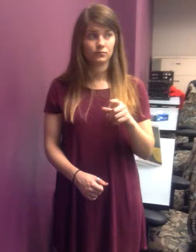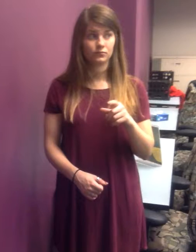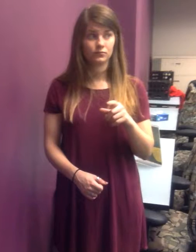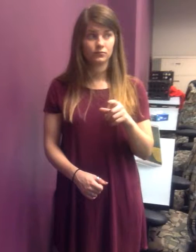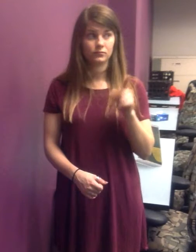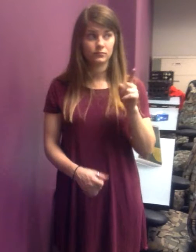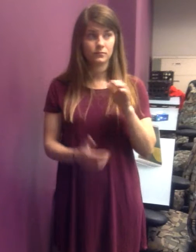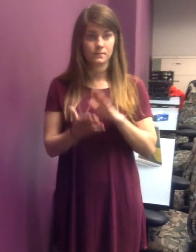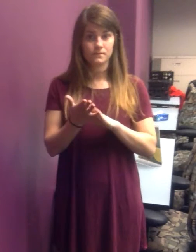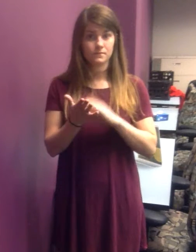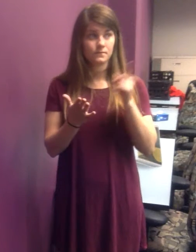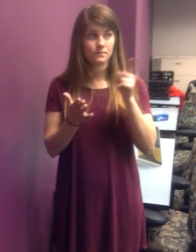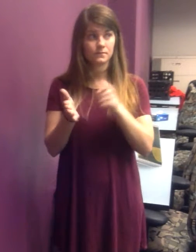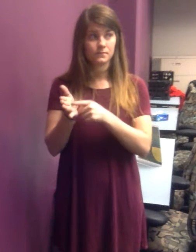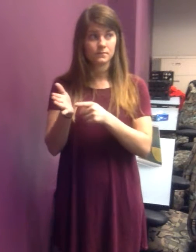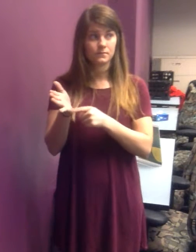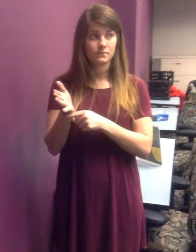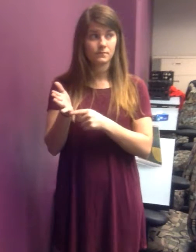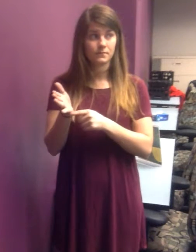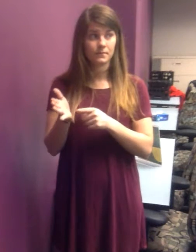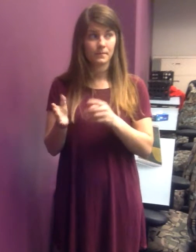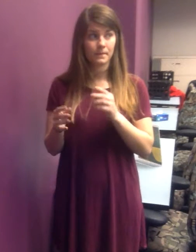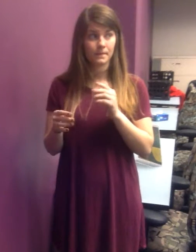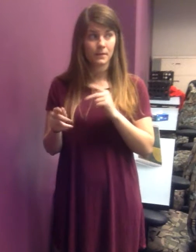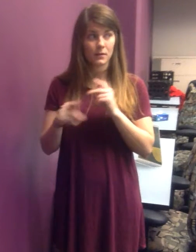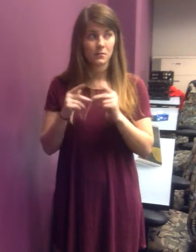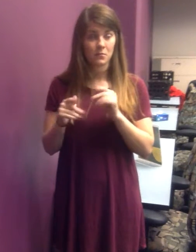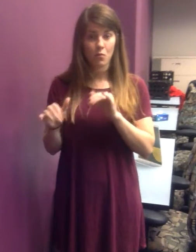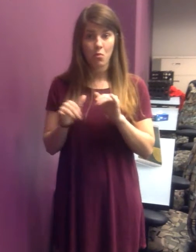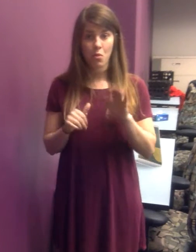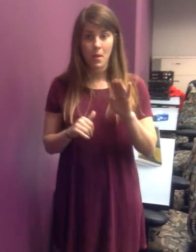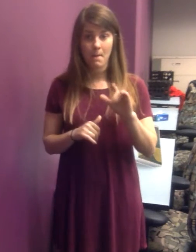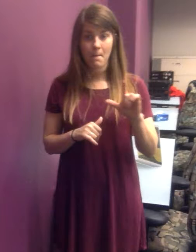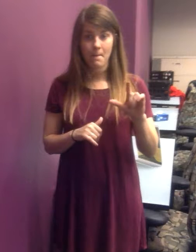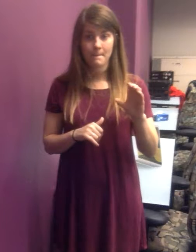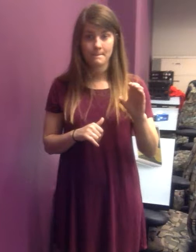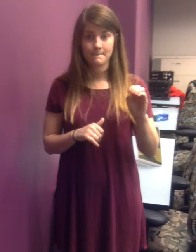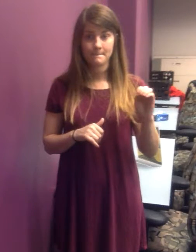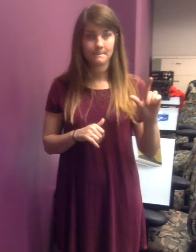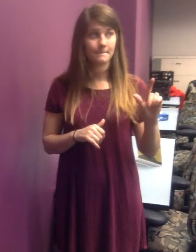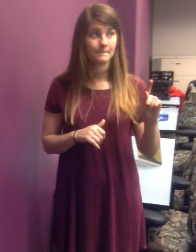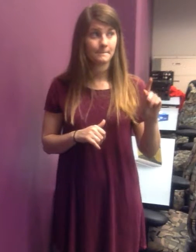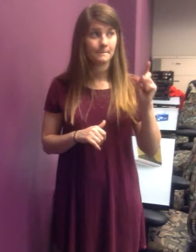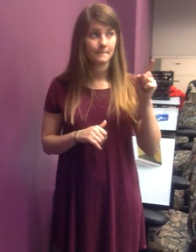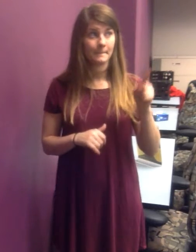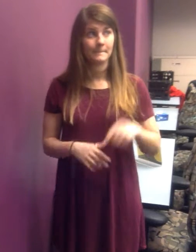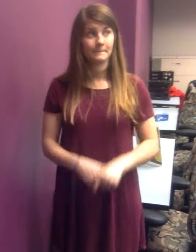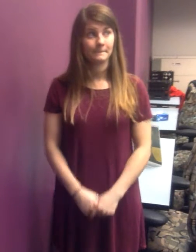on? I rely on whatever science makes good sense. You want to show me?